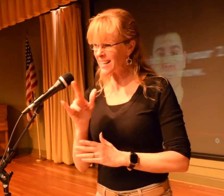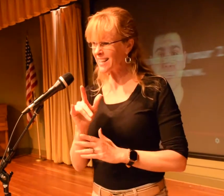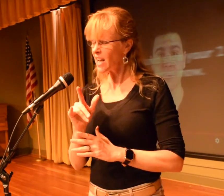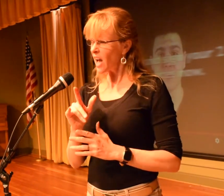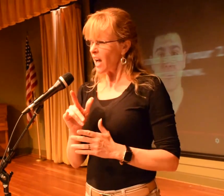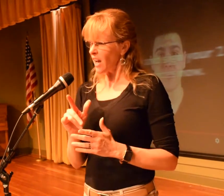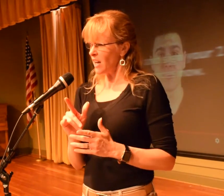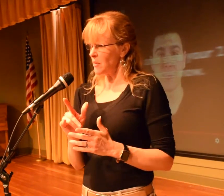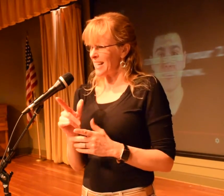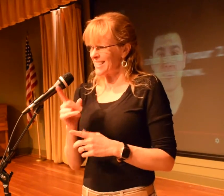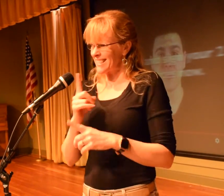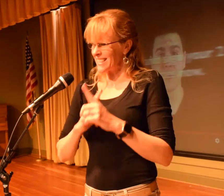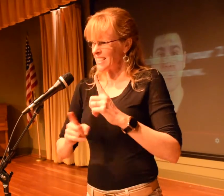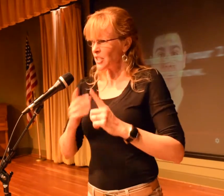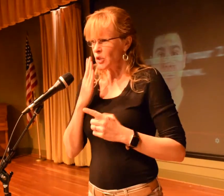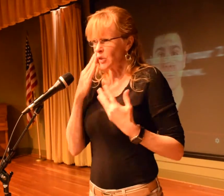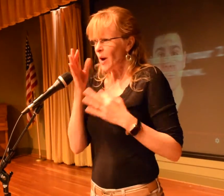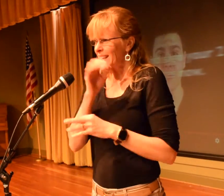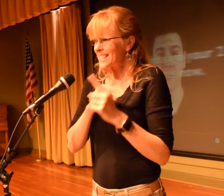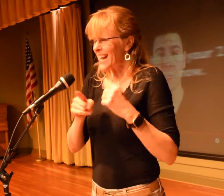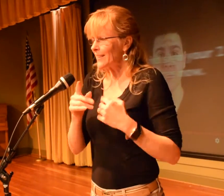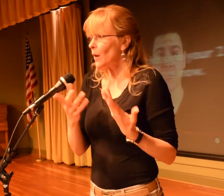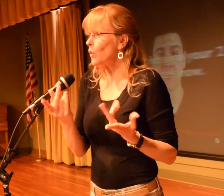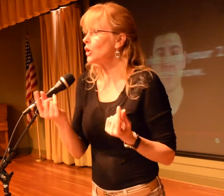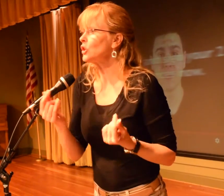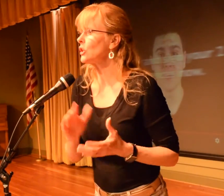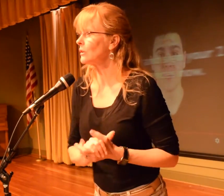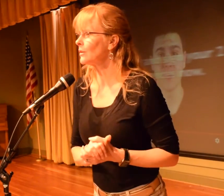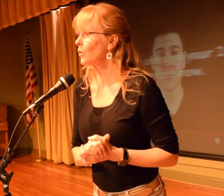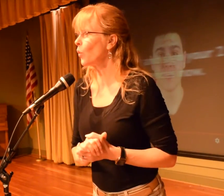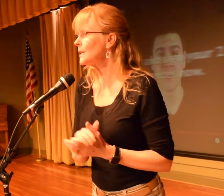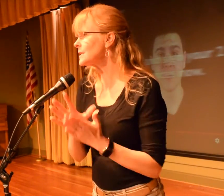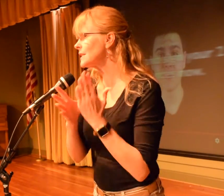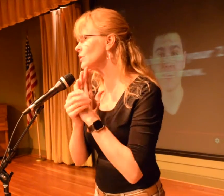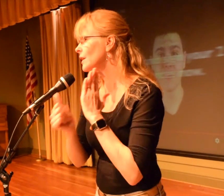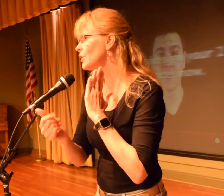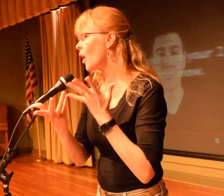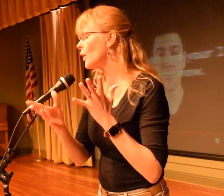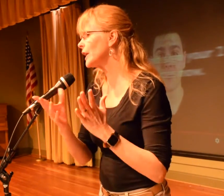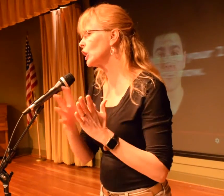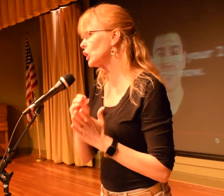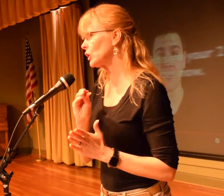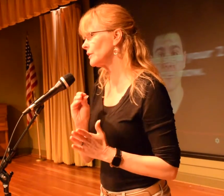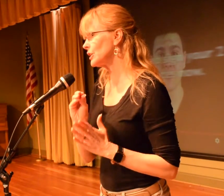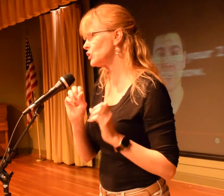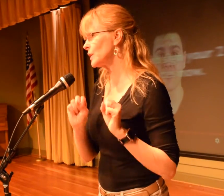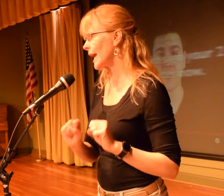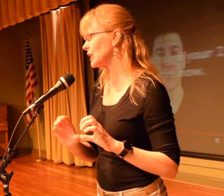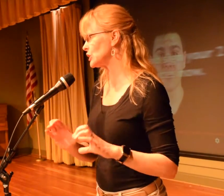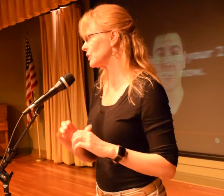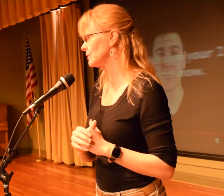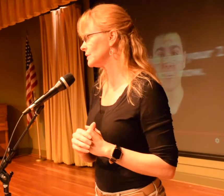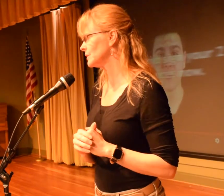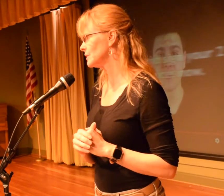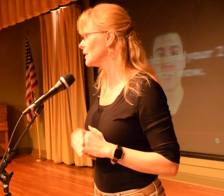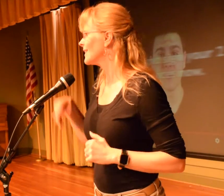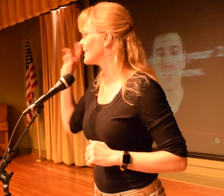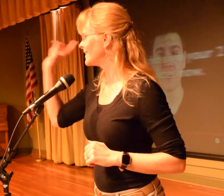somebody a sentence, you don't know how to sign that. What do? What skill have you already learned that you can do?